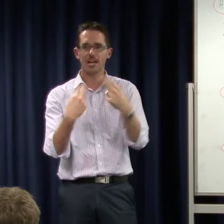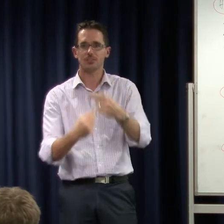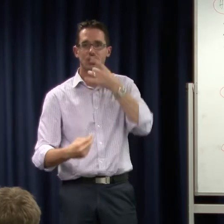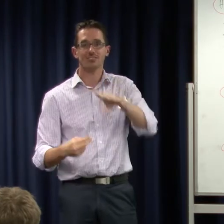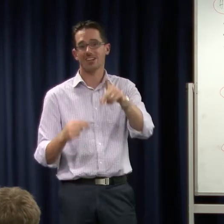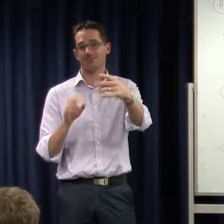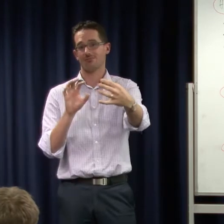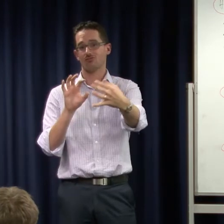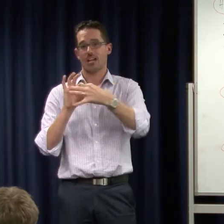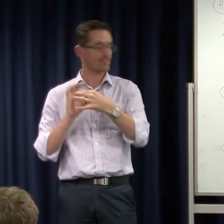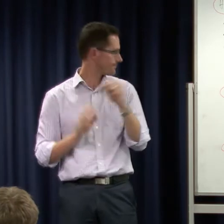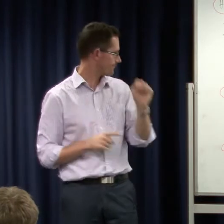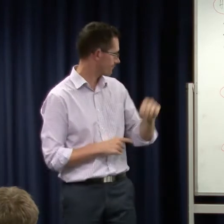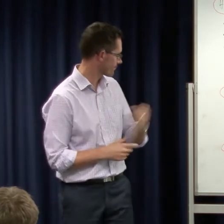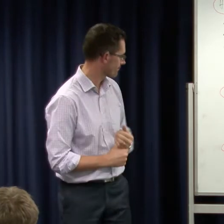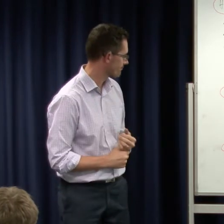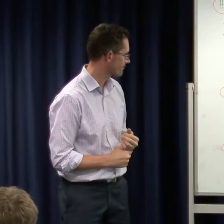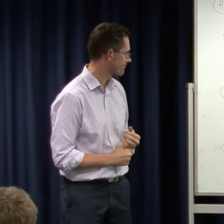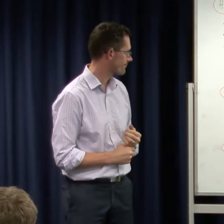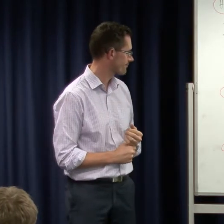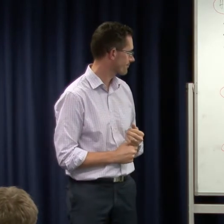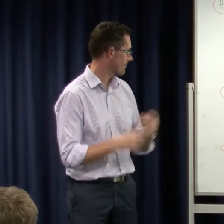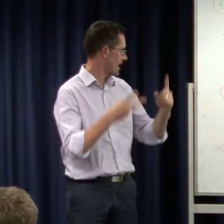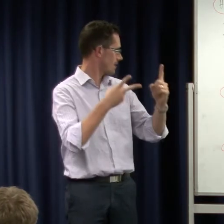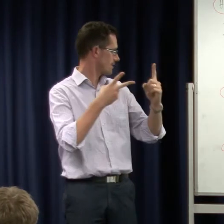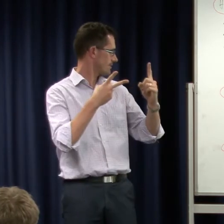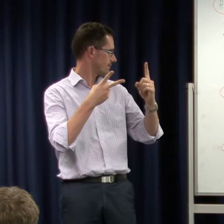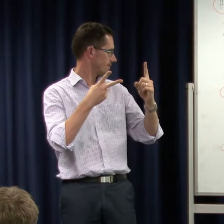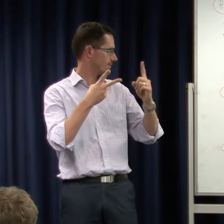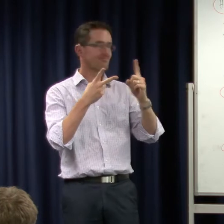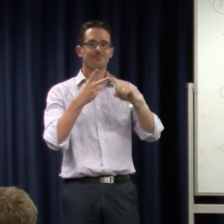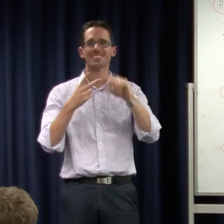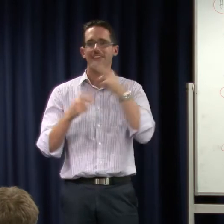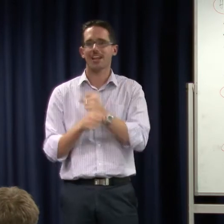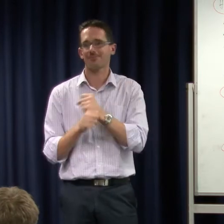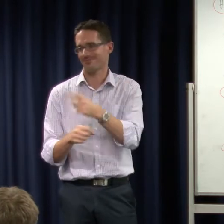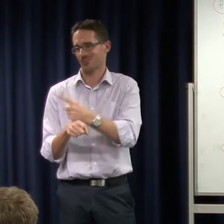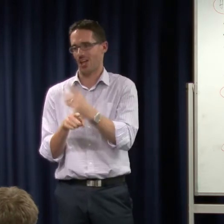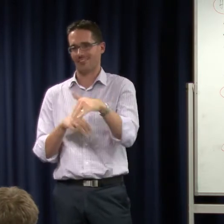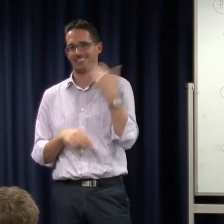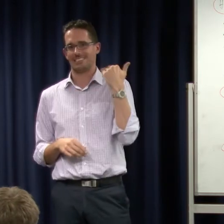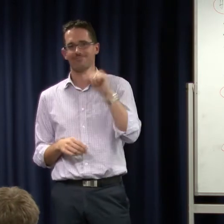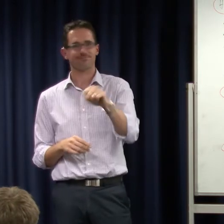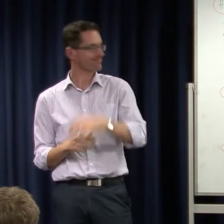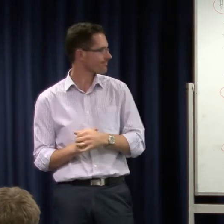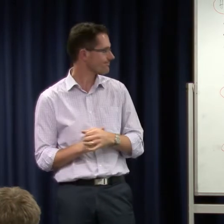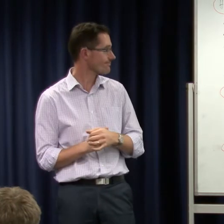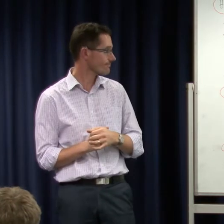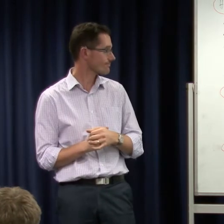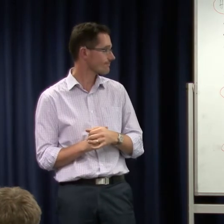the proliferation and education of sign language. The Deaf Club, we've also talked about that,